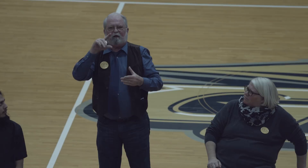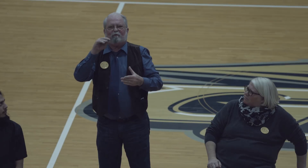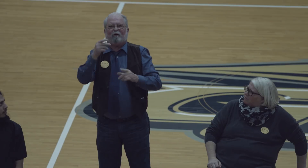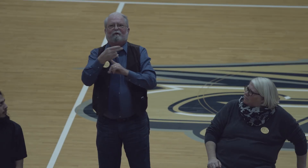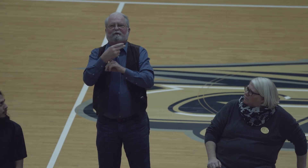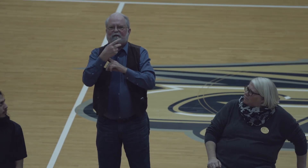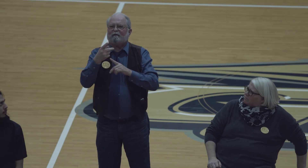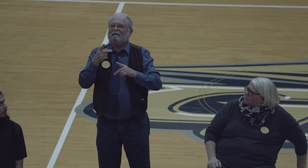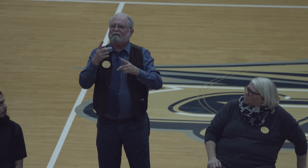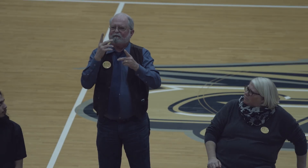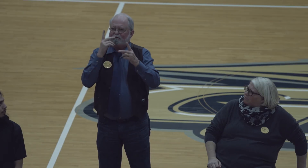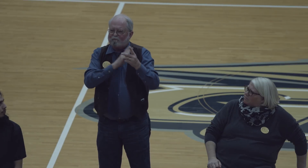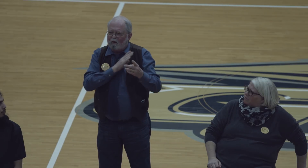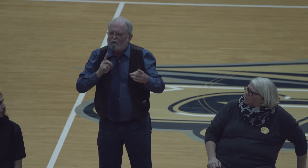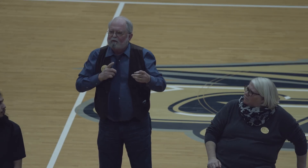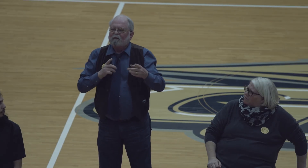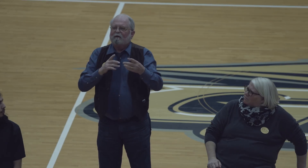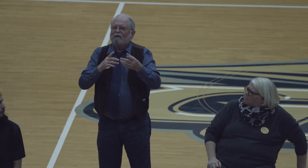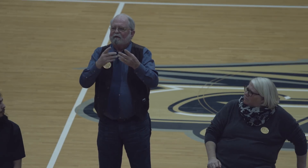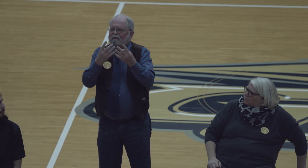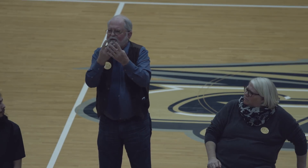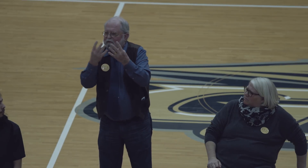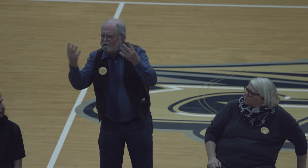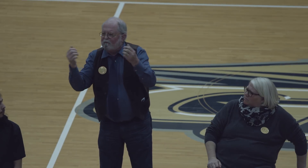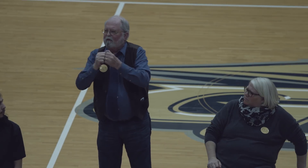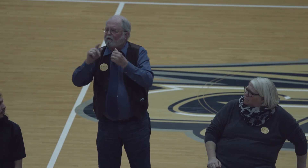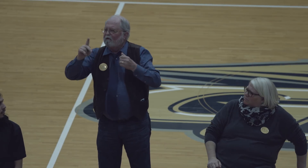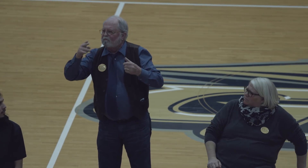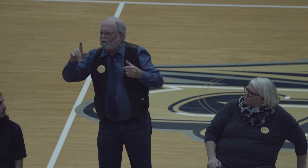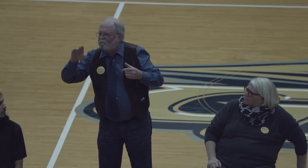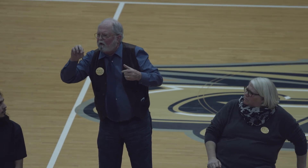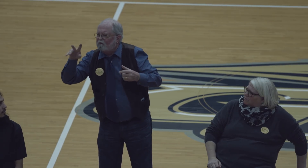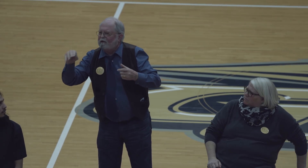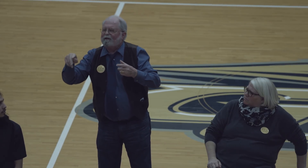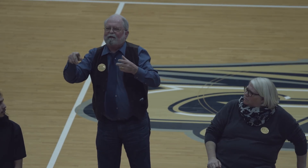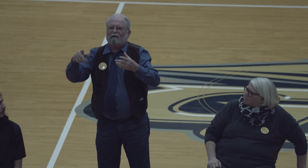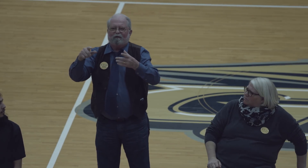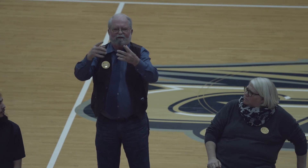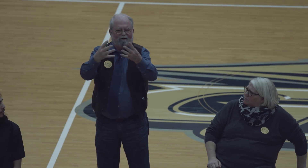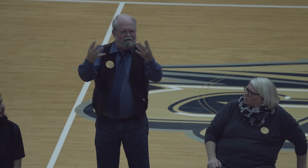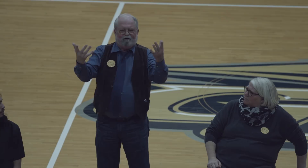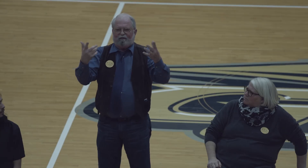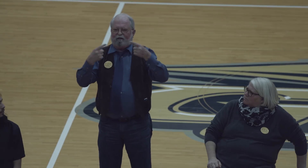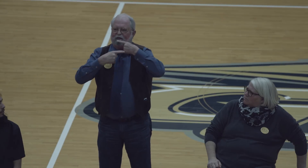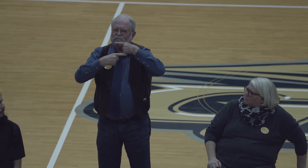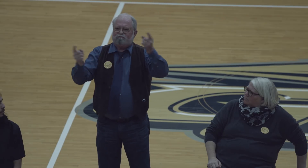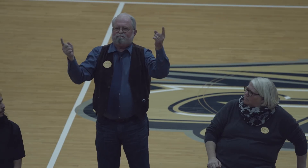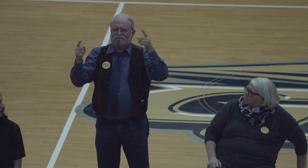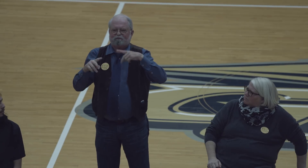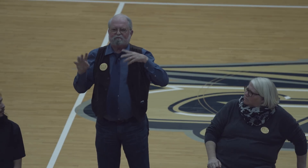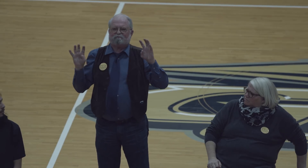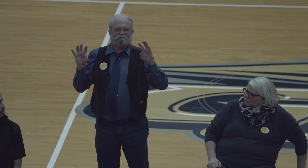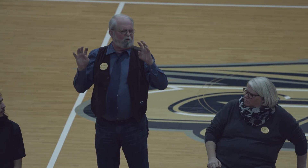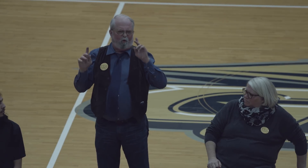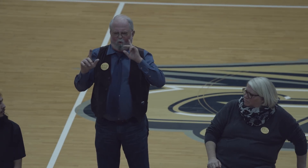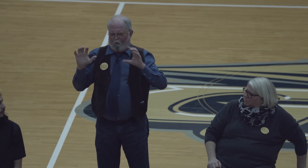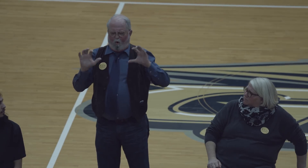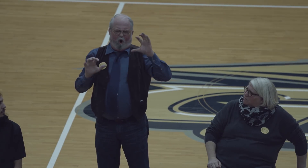movement. And so we arrived at the Mayflower Hotel. We saw the board. We saw Phil Braven. We saw this